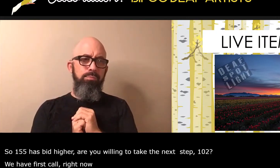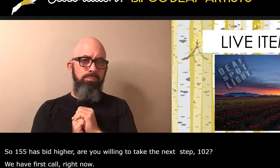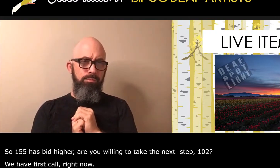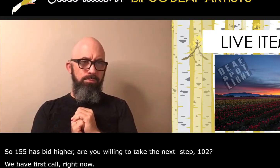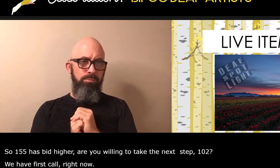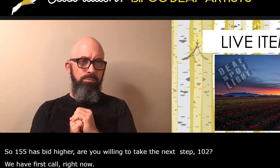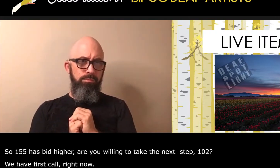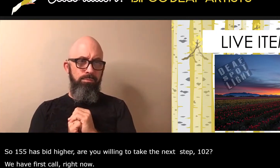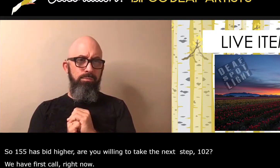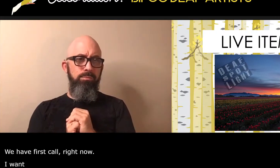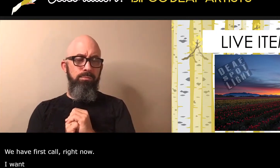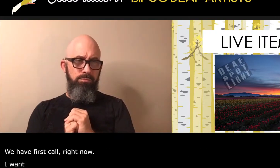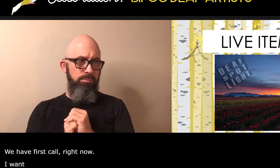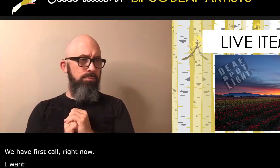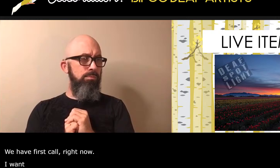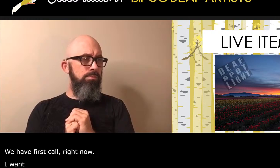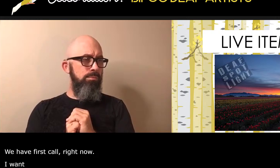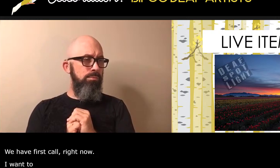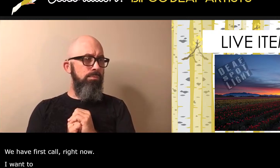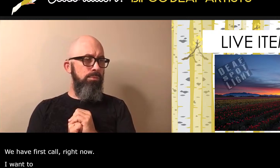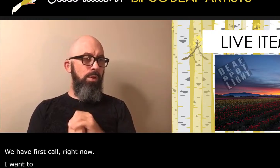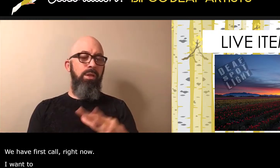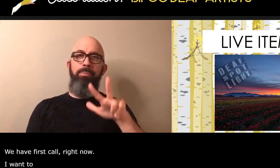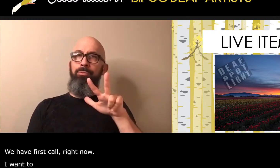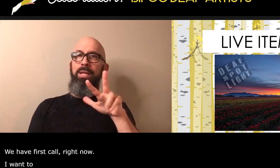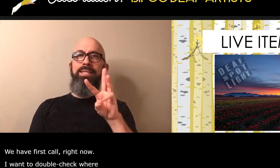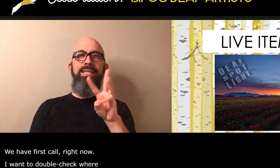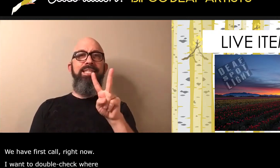I want to double check where it's at.